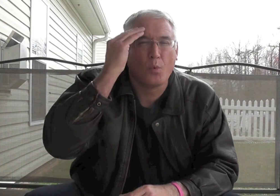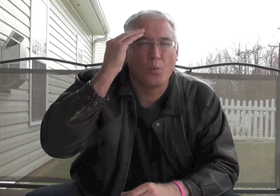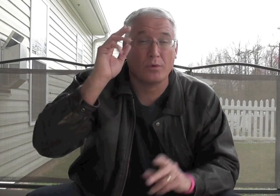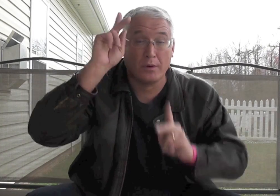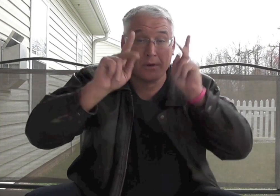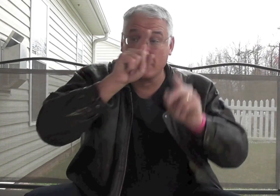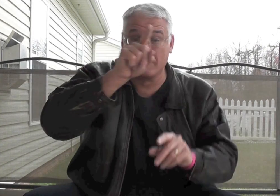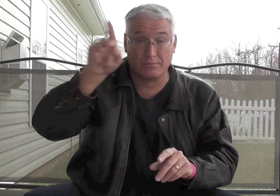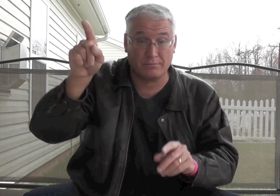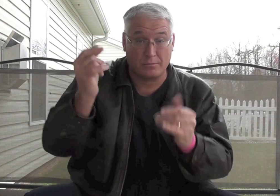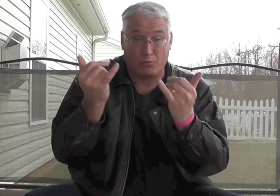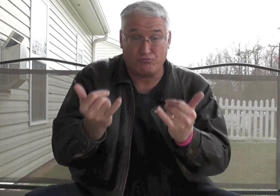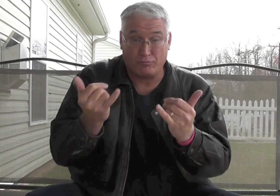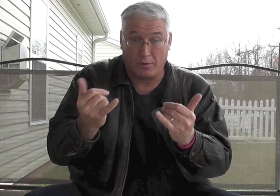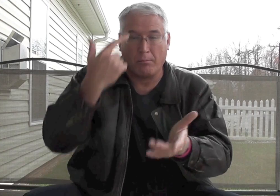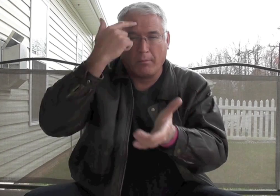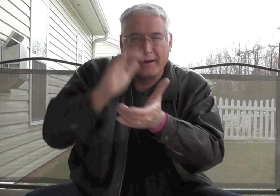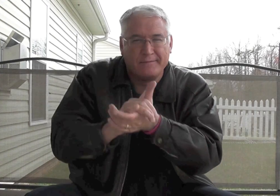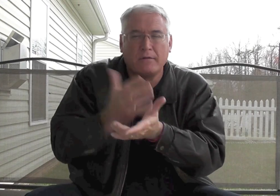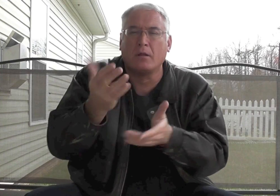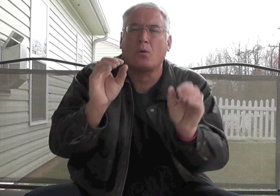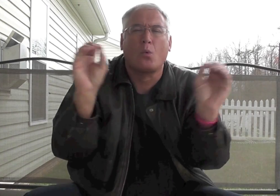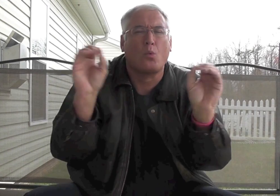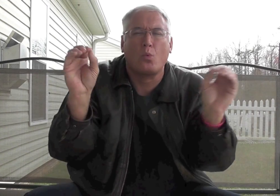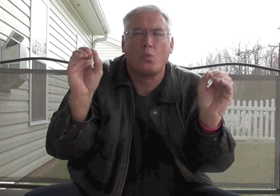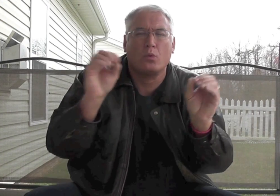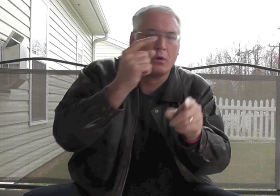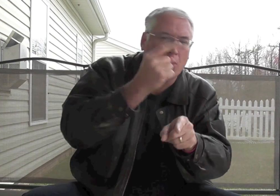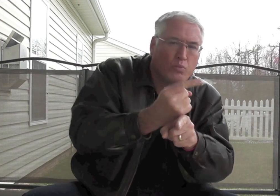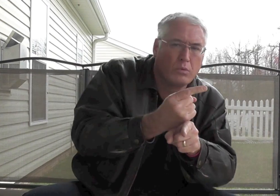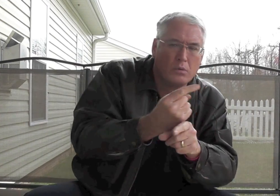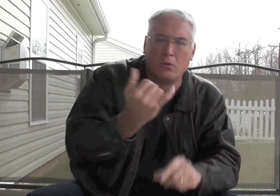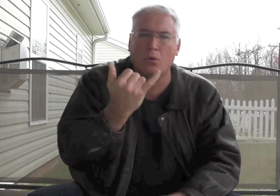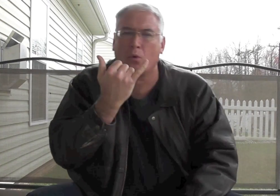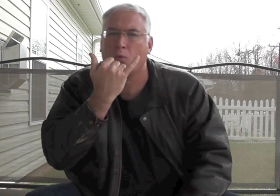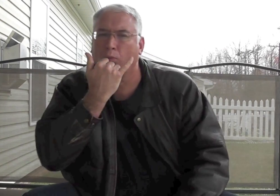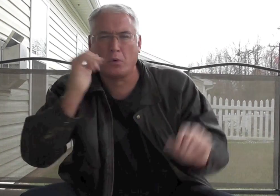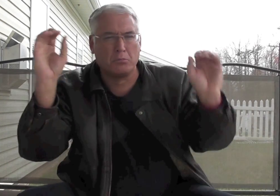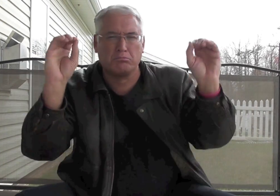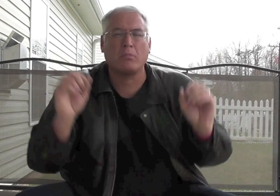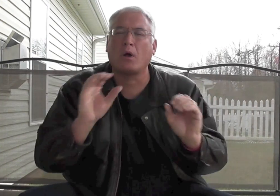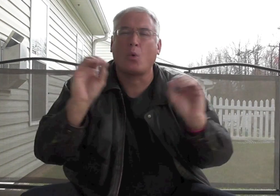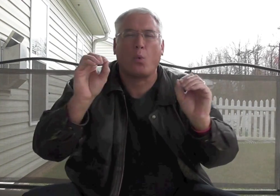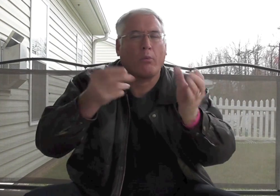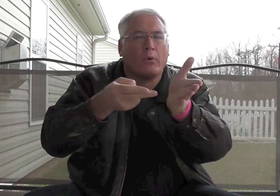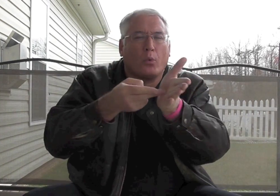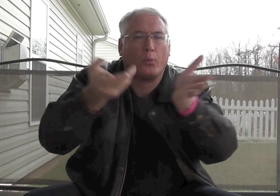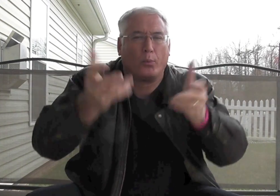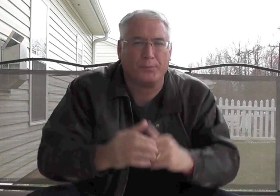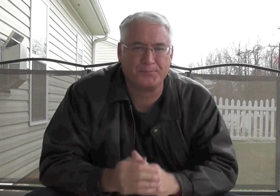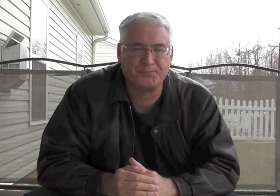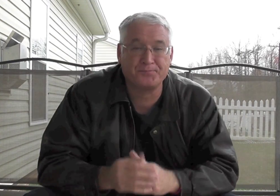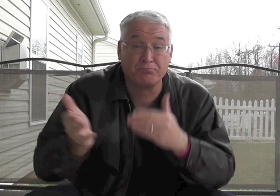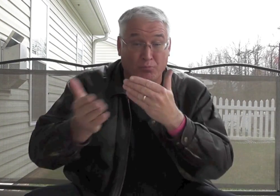You know, there's people today who believe that there's no right or wrong, no absolute